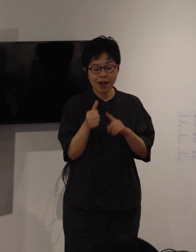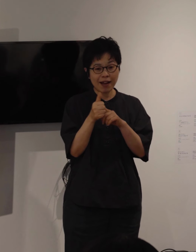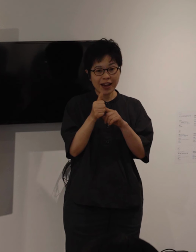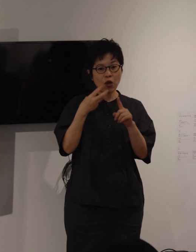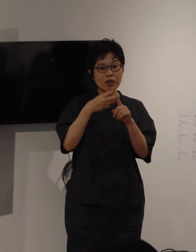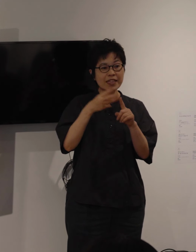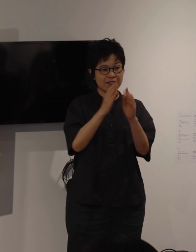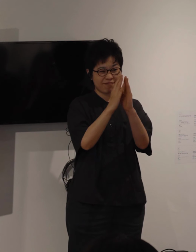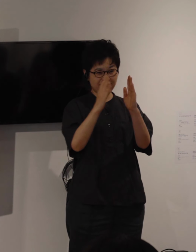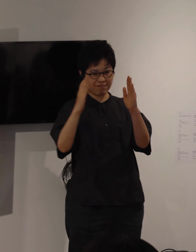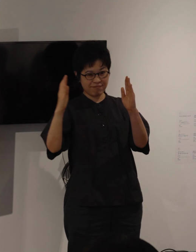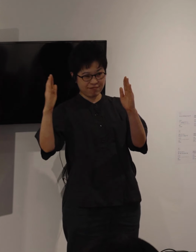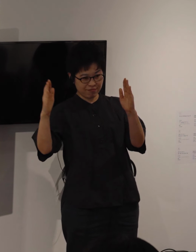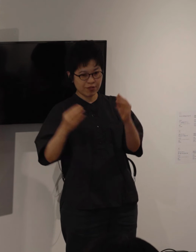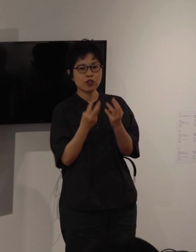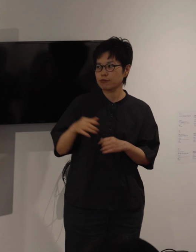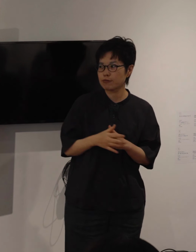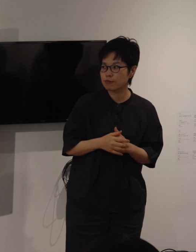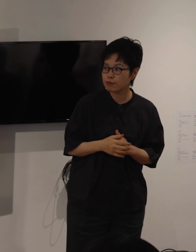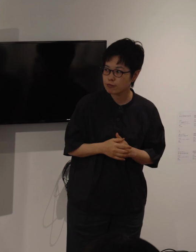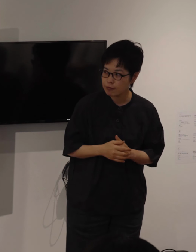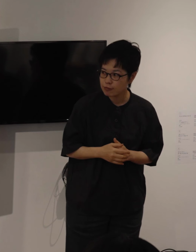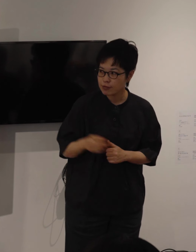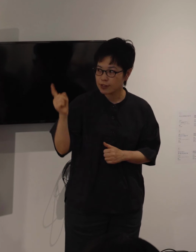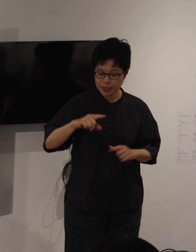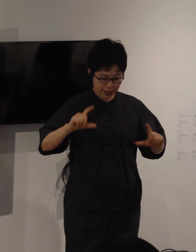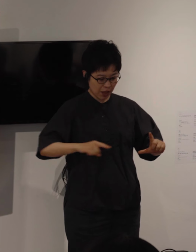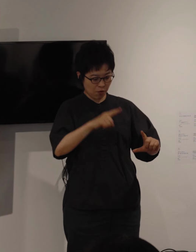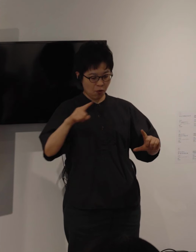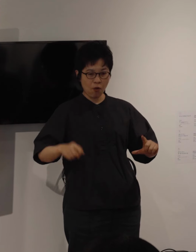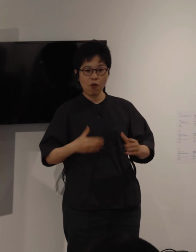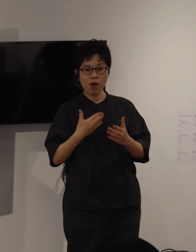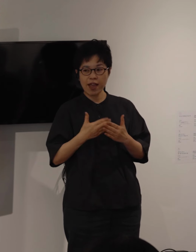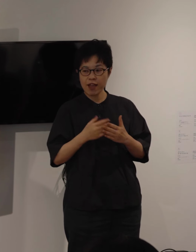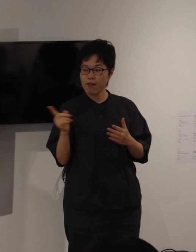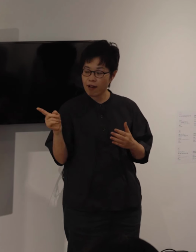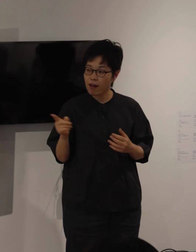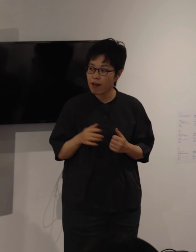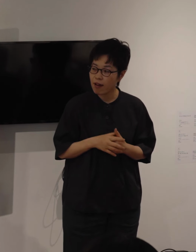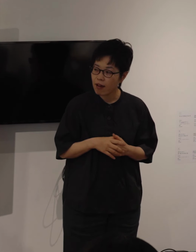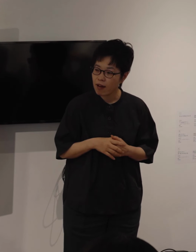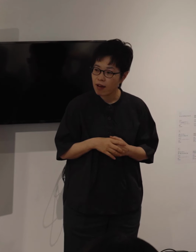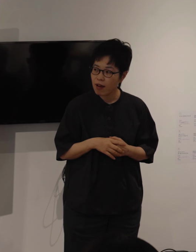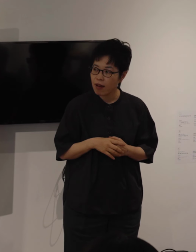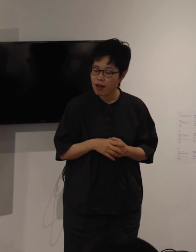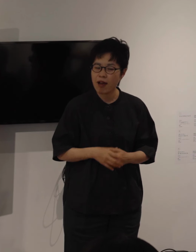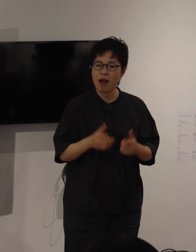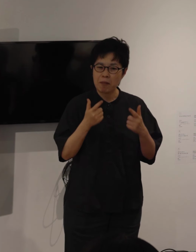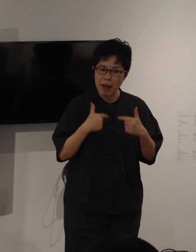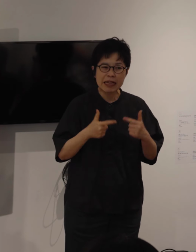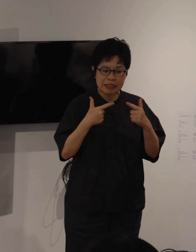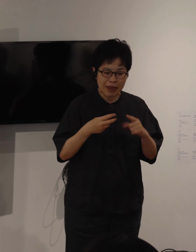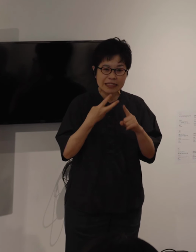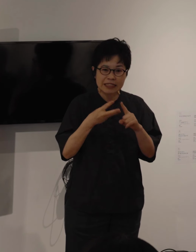about 95 of them in existence. And these diaries are full of, he'd write in them every day. They'd be full of places